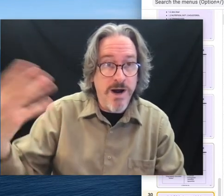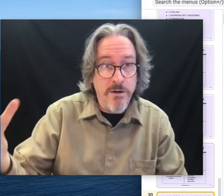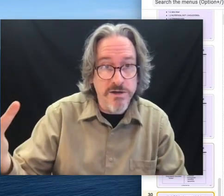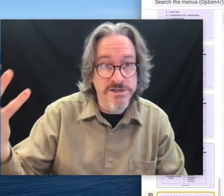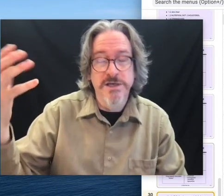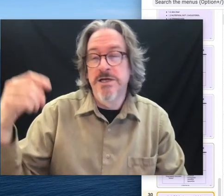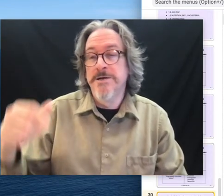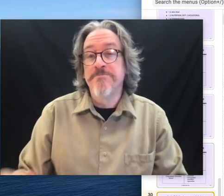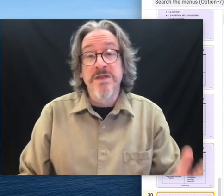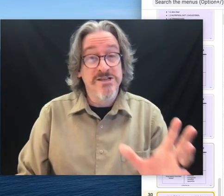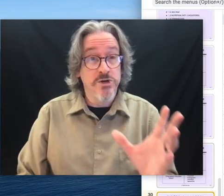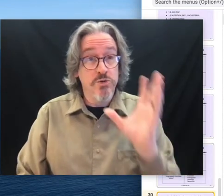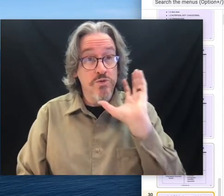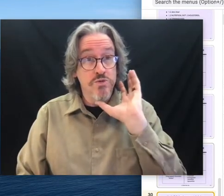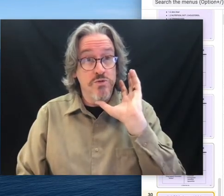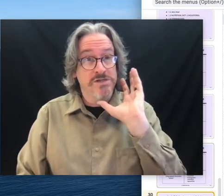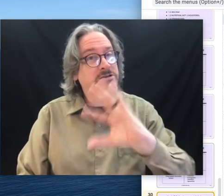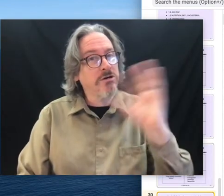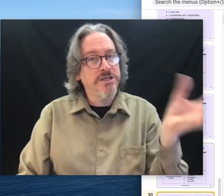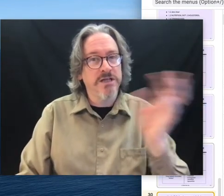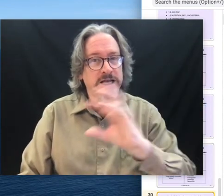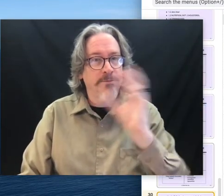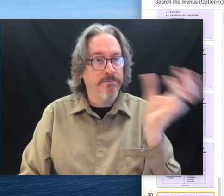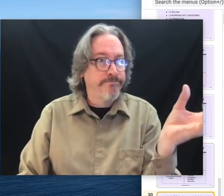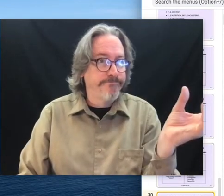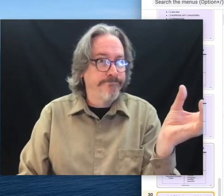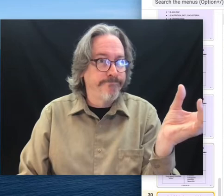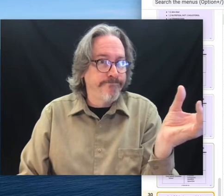2 hours. So start to